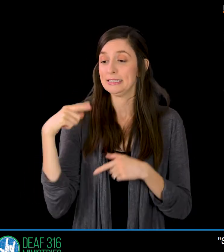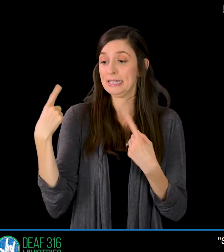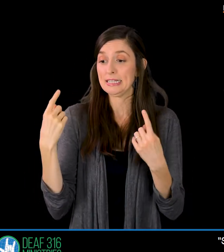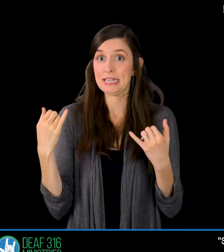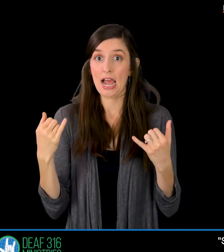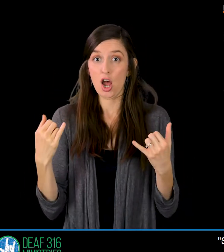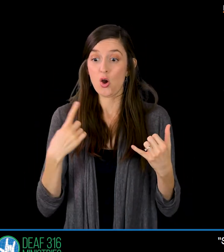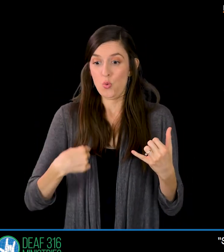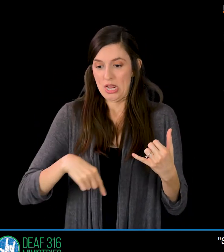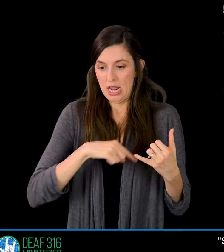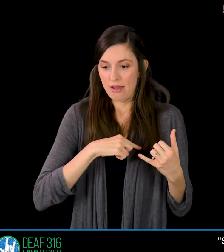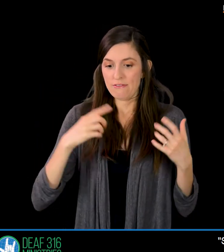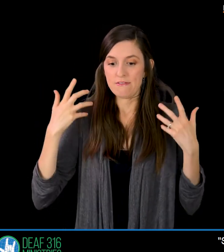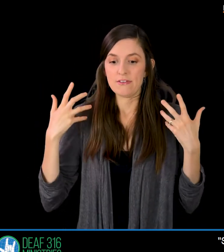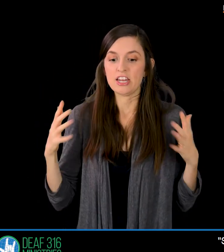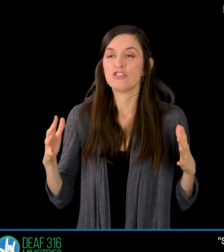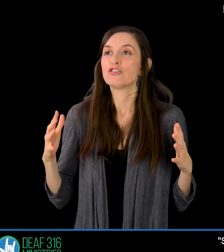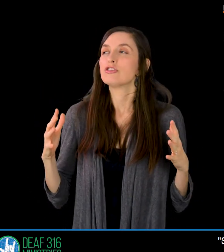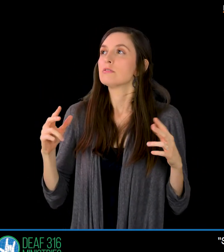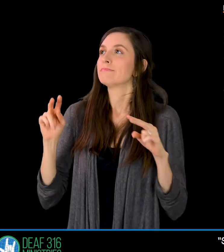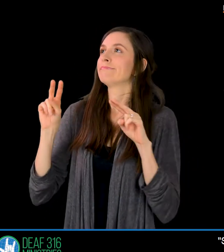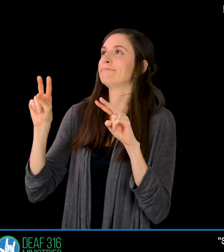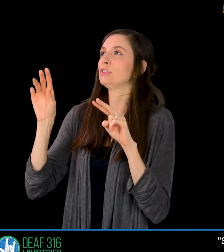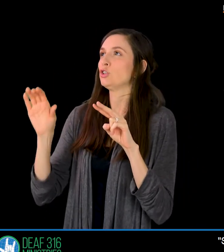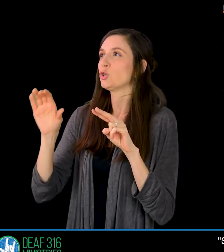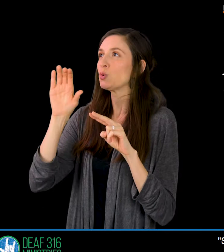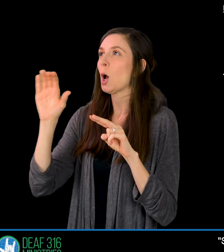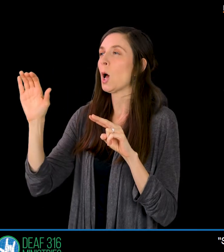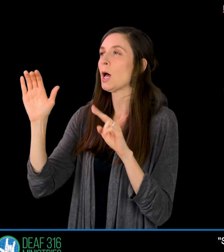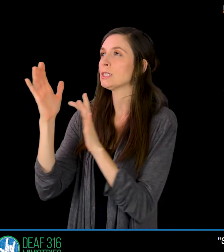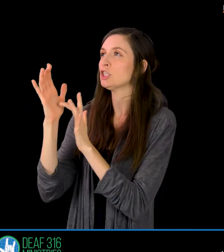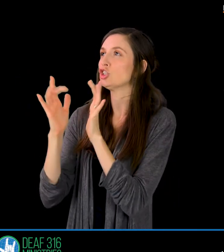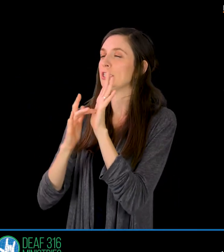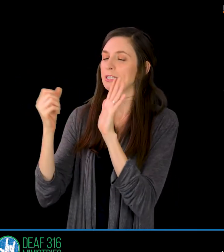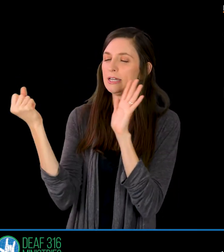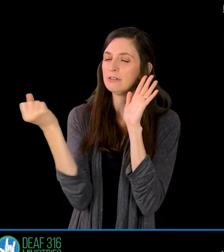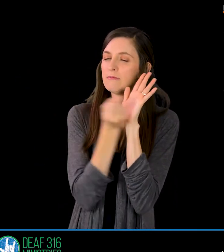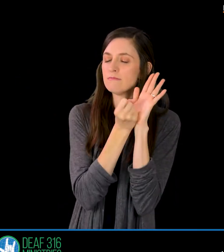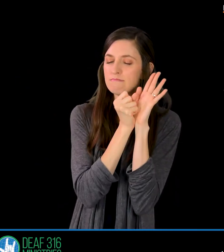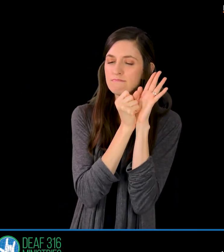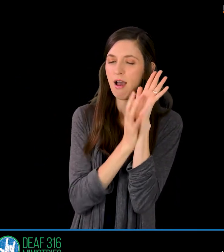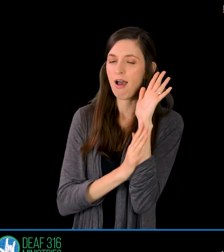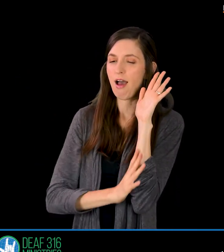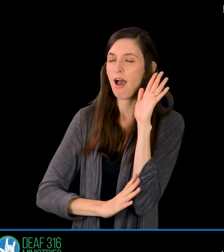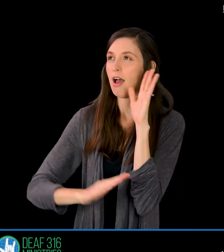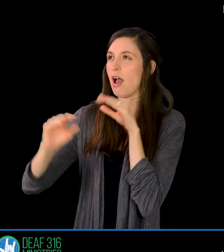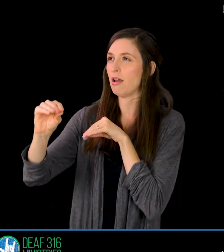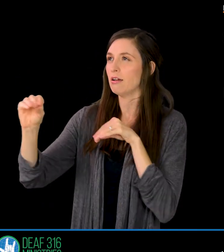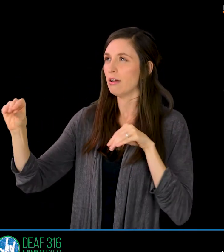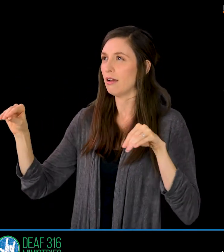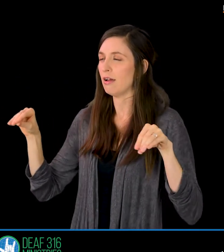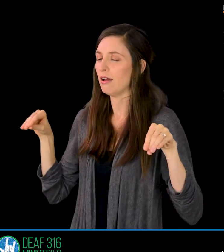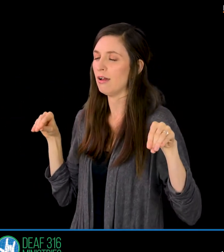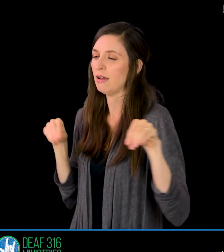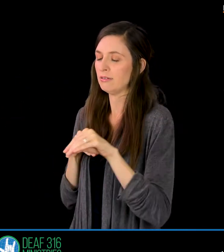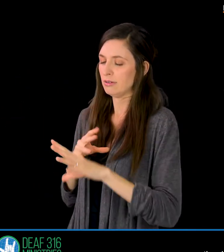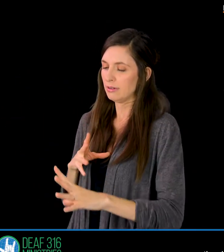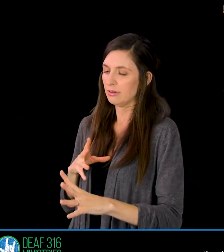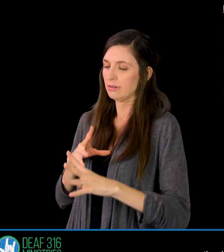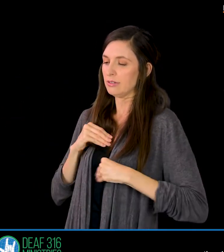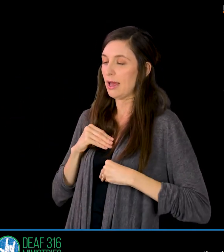since therefore we have now been justified by his blood in other words it is the the cross